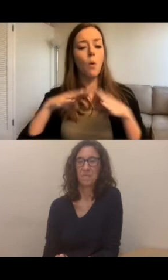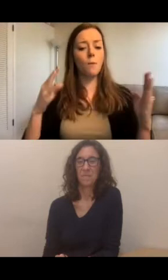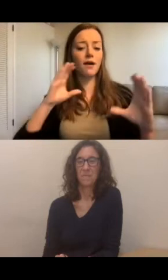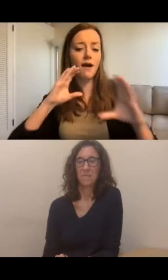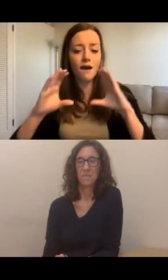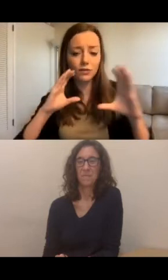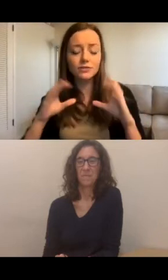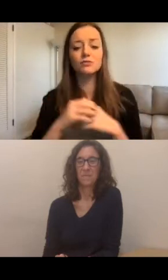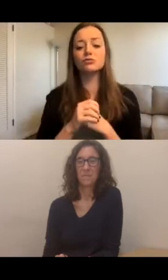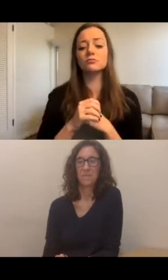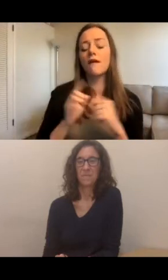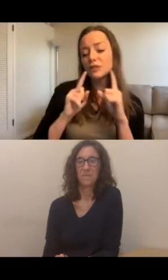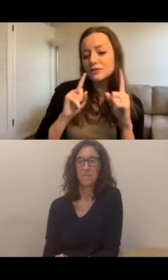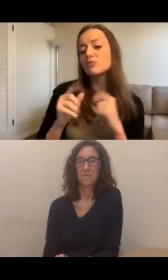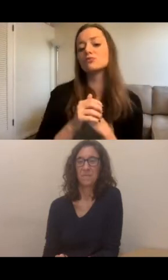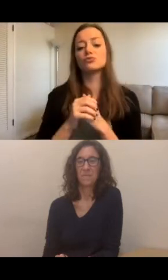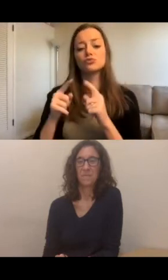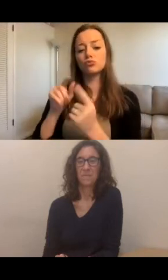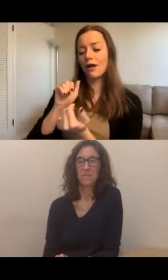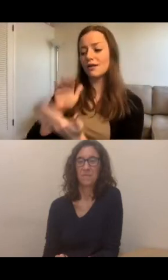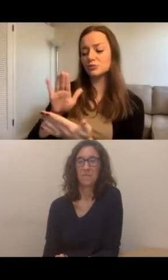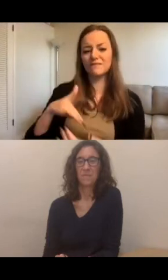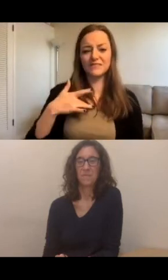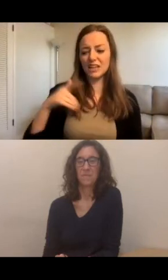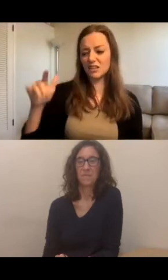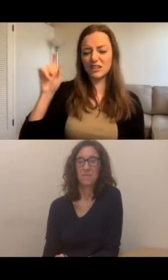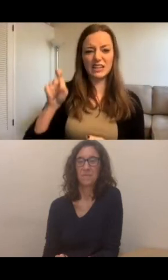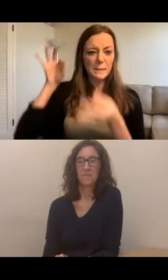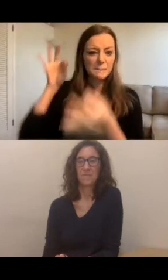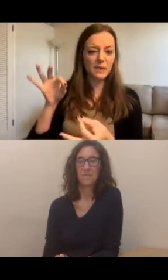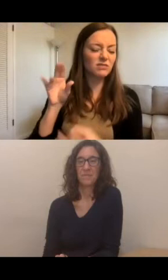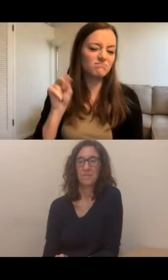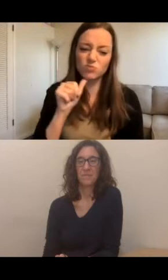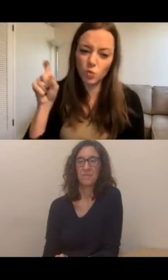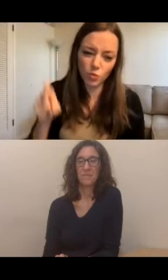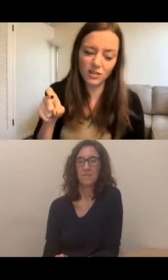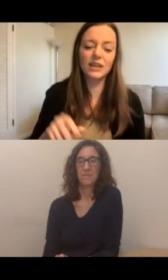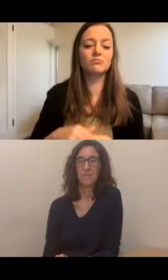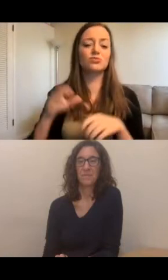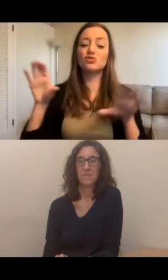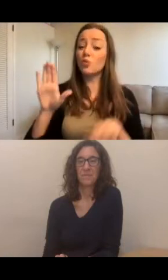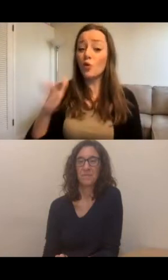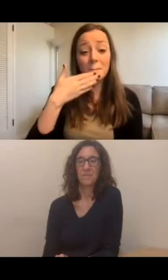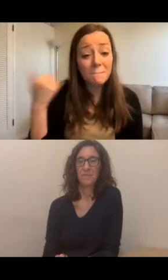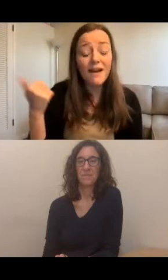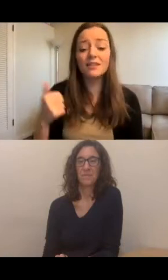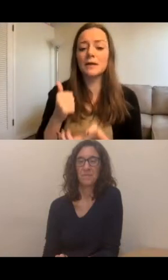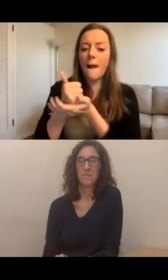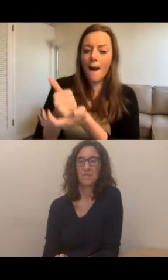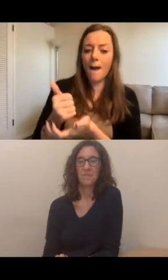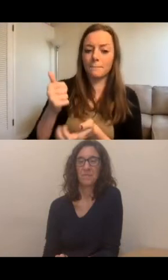do? I think we should go ahead and have an open dialogue to address the issue, especially if they struggle with perfectionism